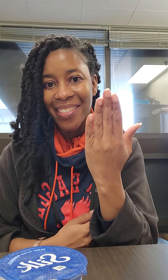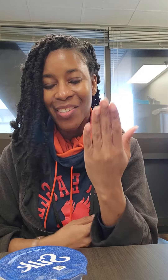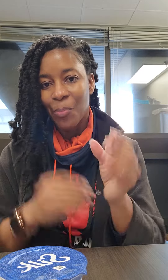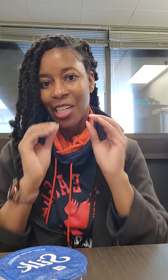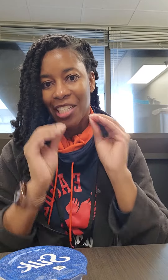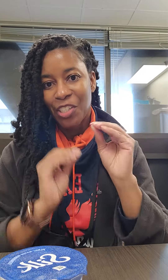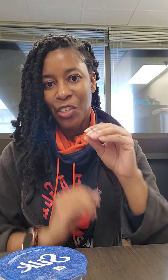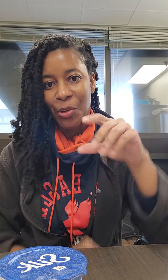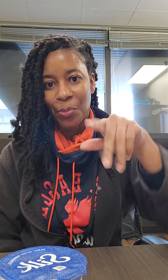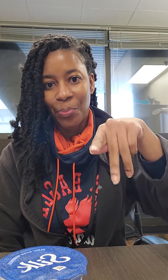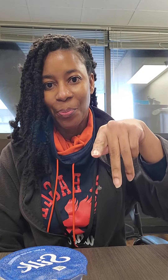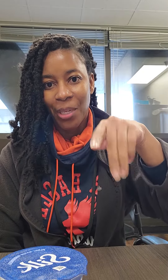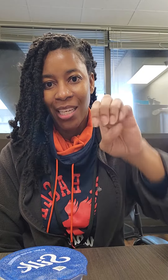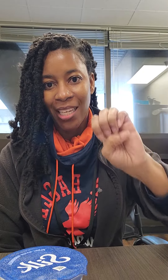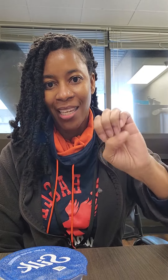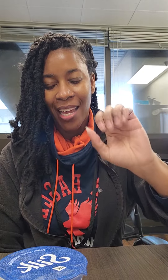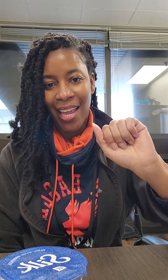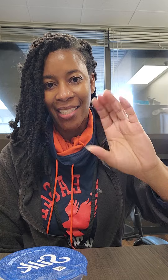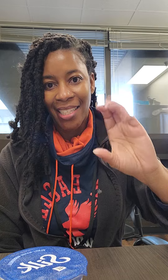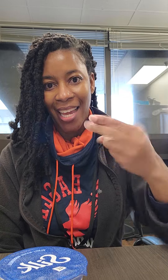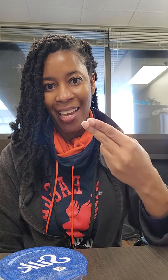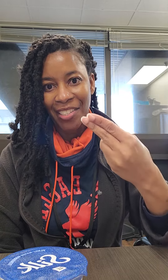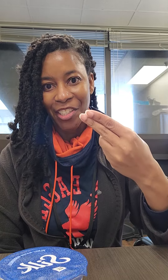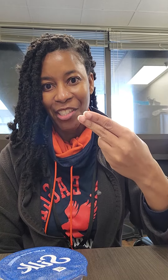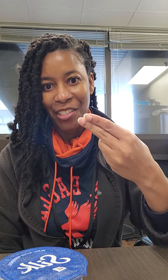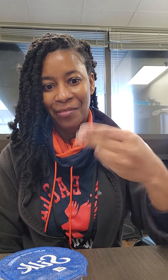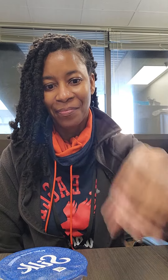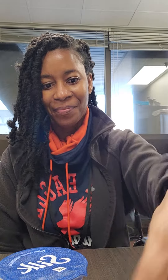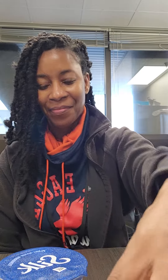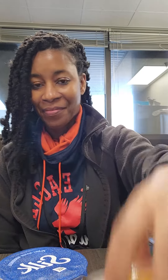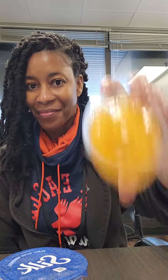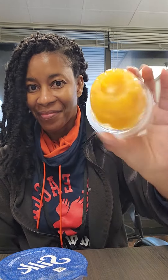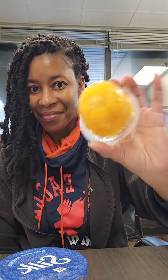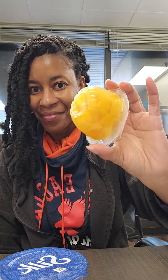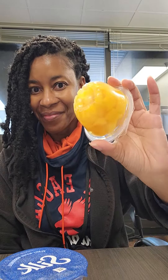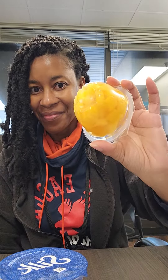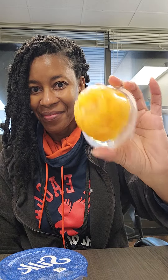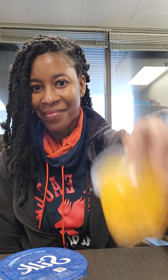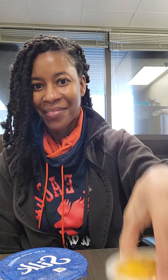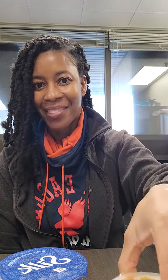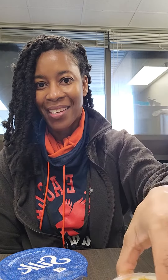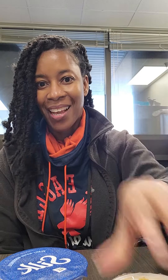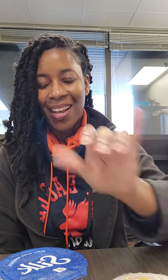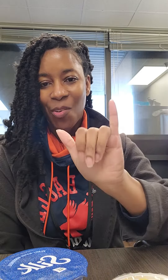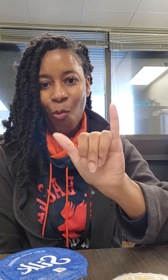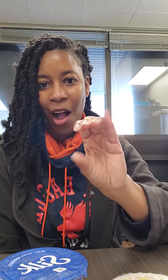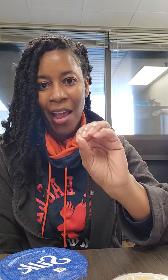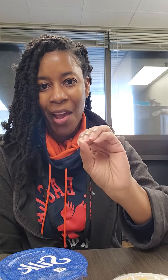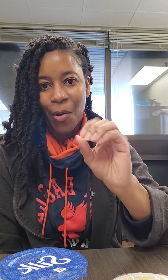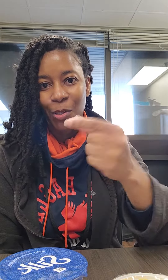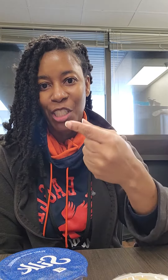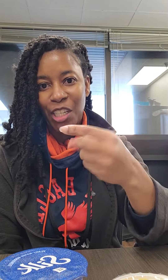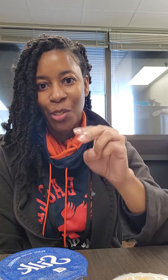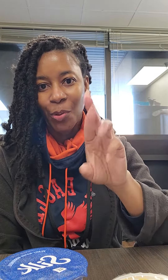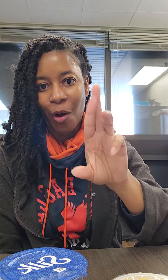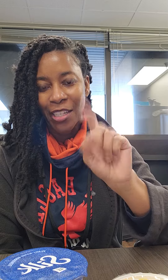so I'm going to teach you P-E-A-C-H and Y-O-G-U-R